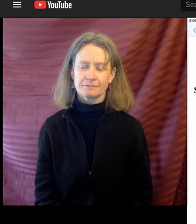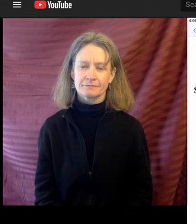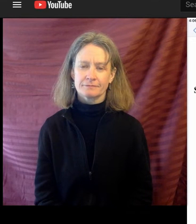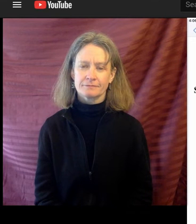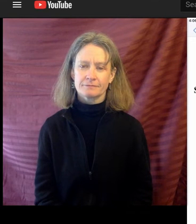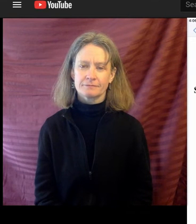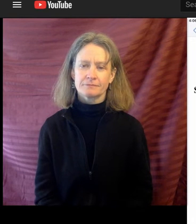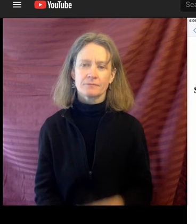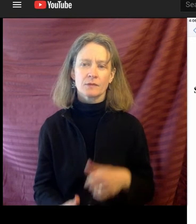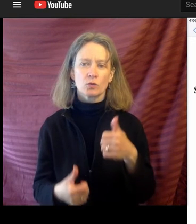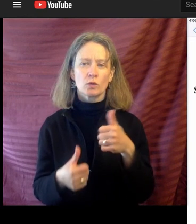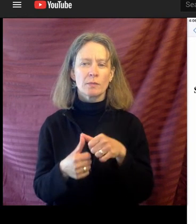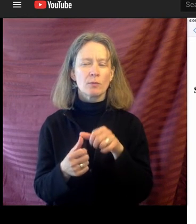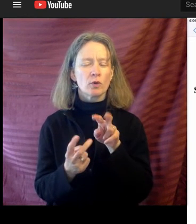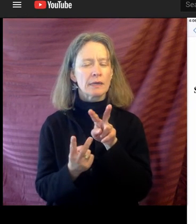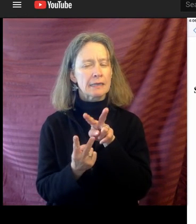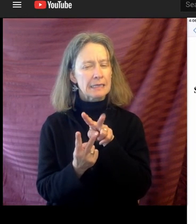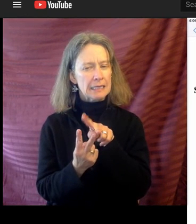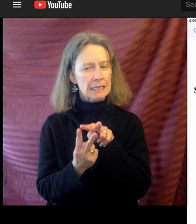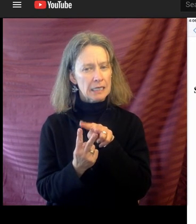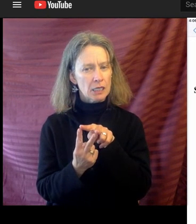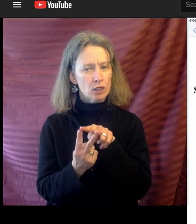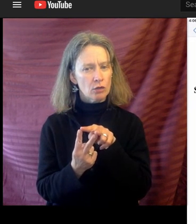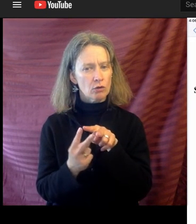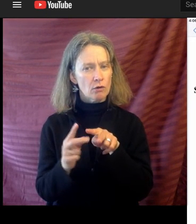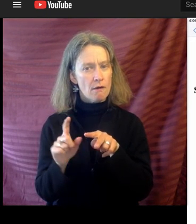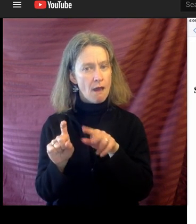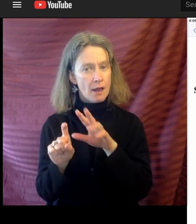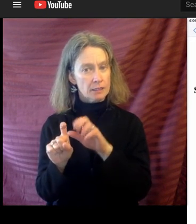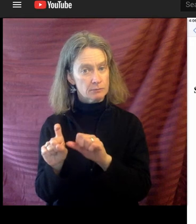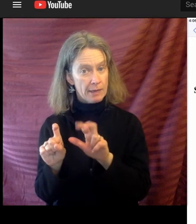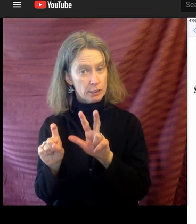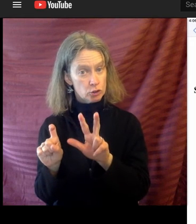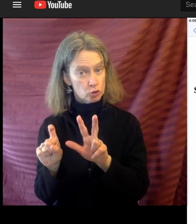Remember, we either needed x minus 3